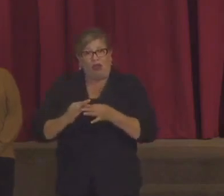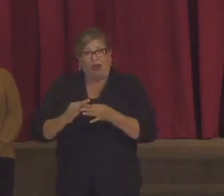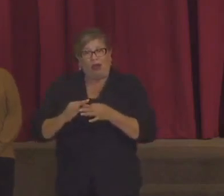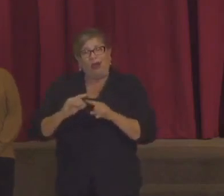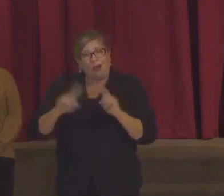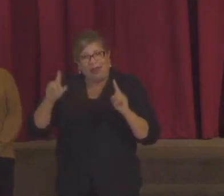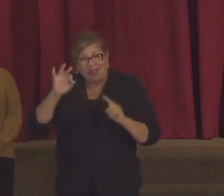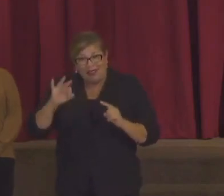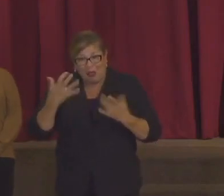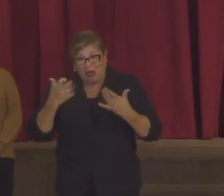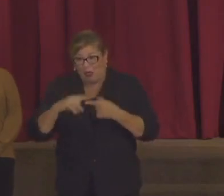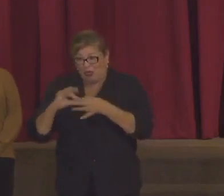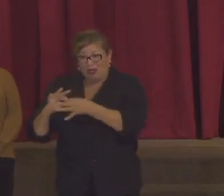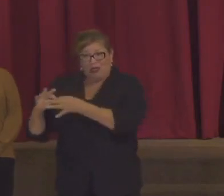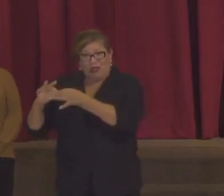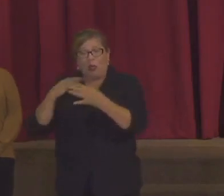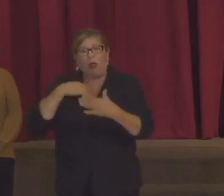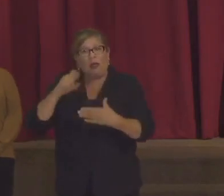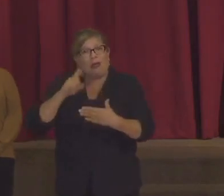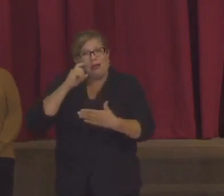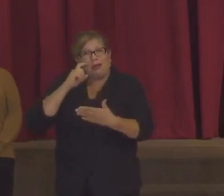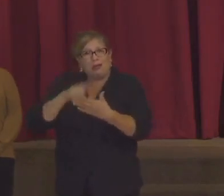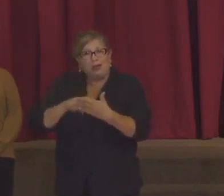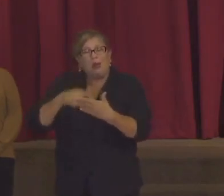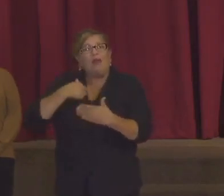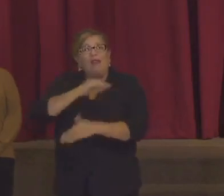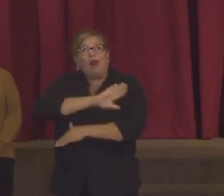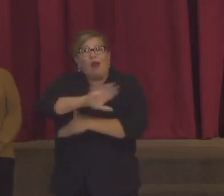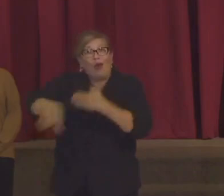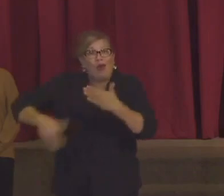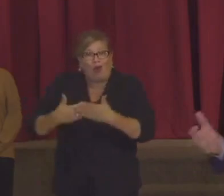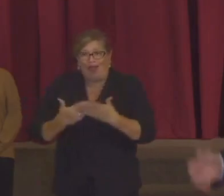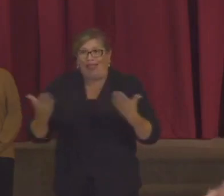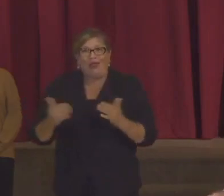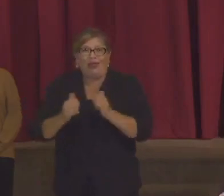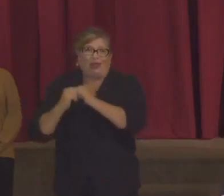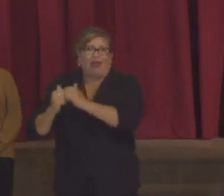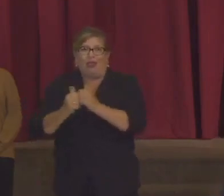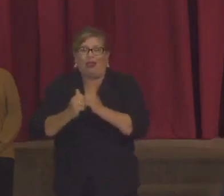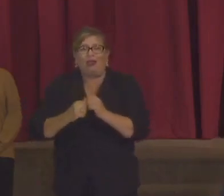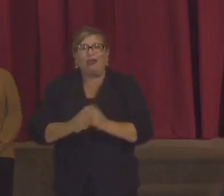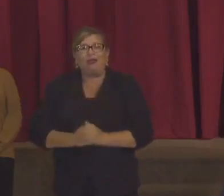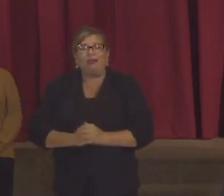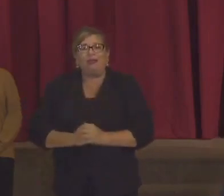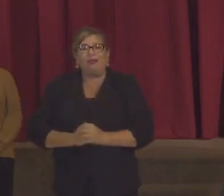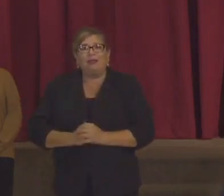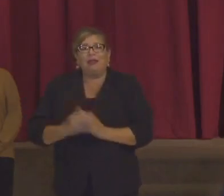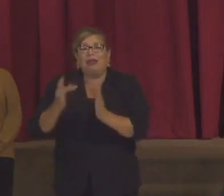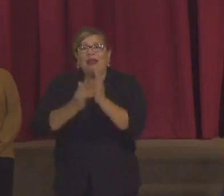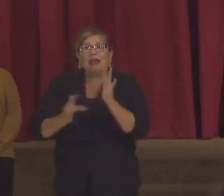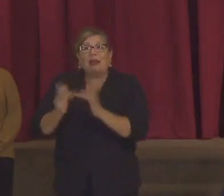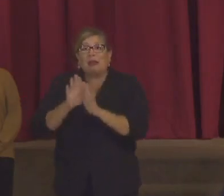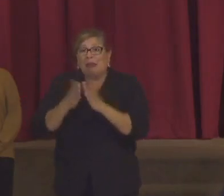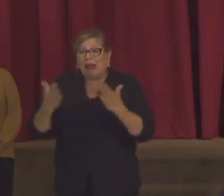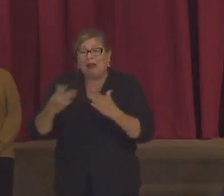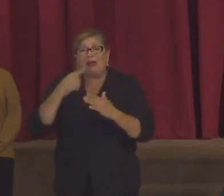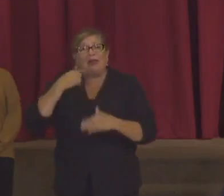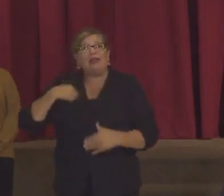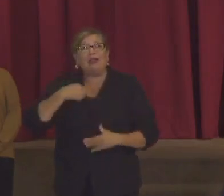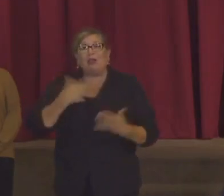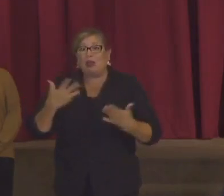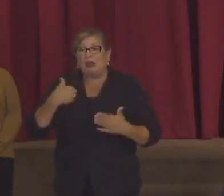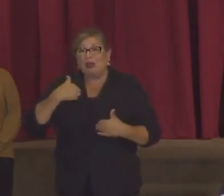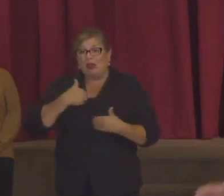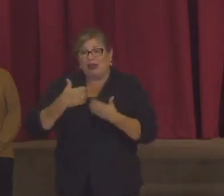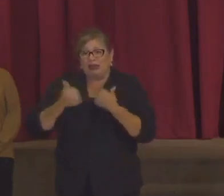that fact that we are all in this together. The Bible teaches us we're many, many parts, but at the